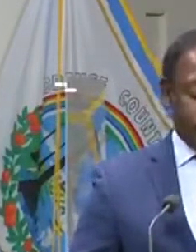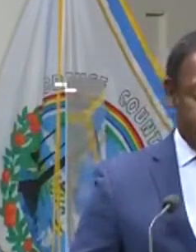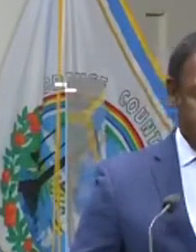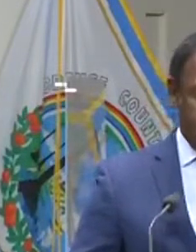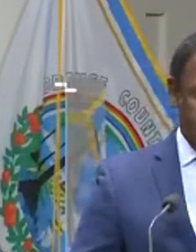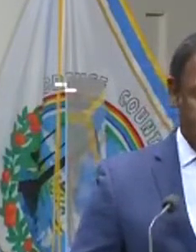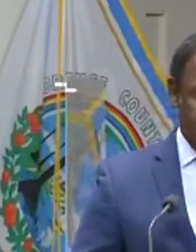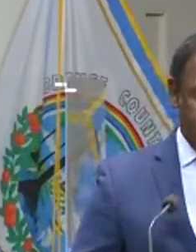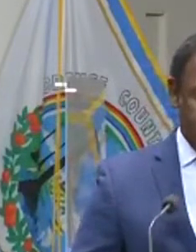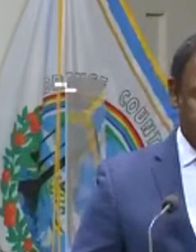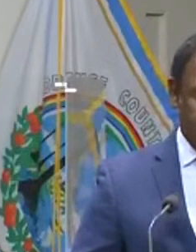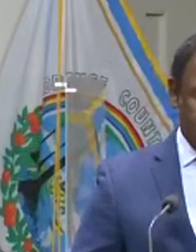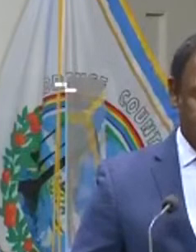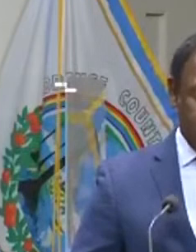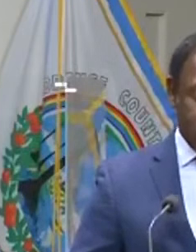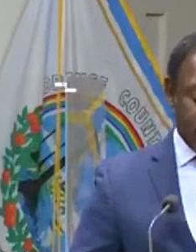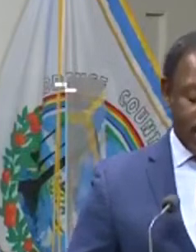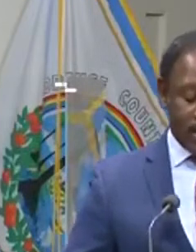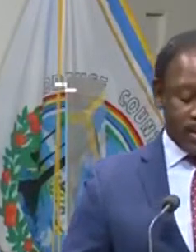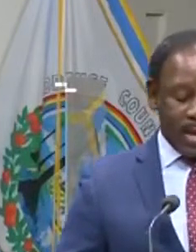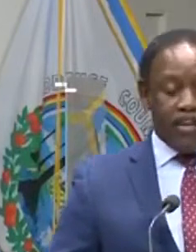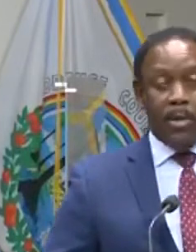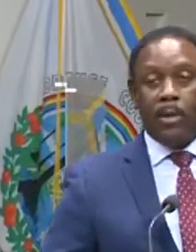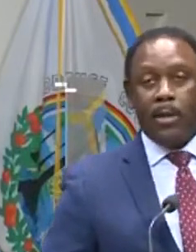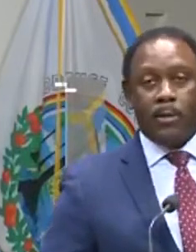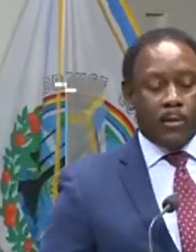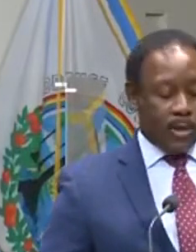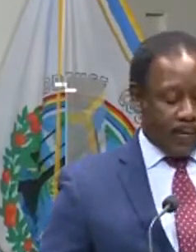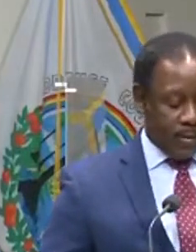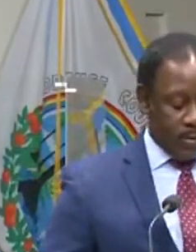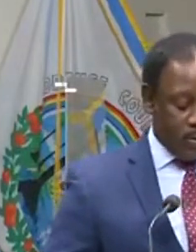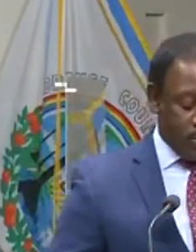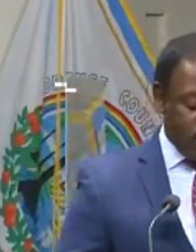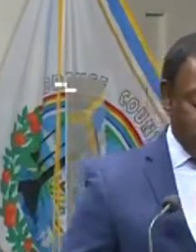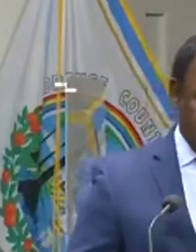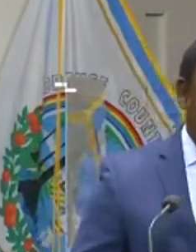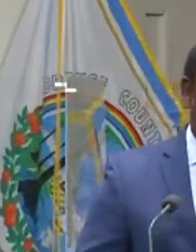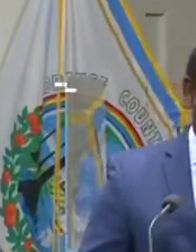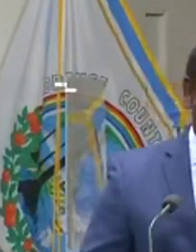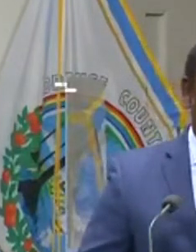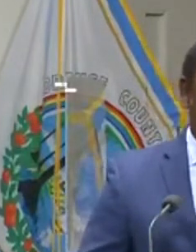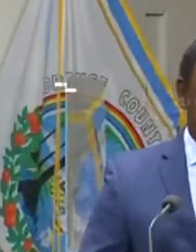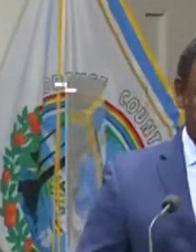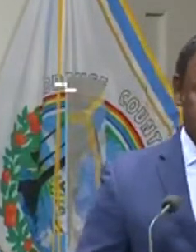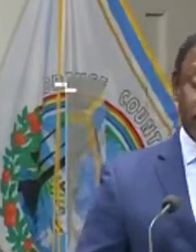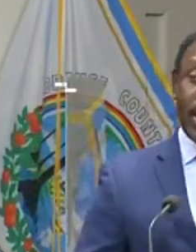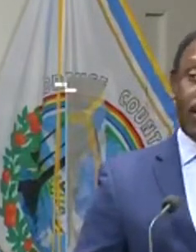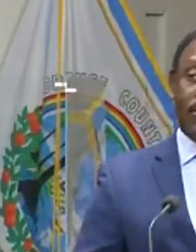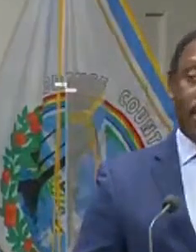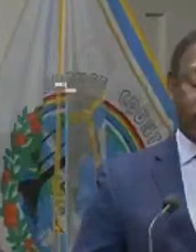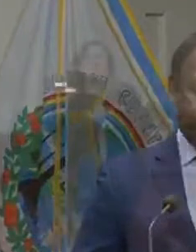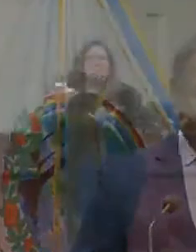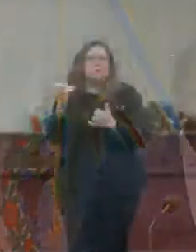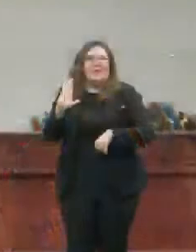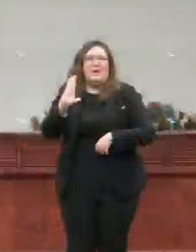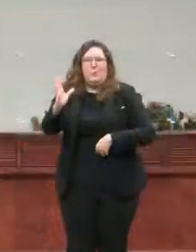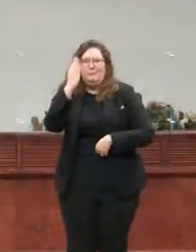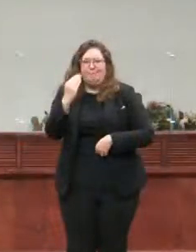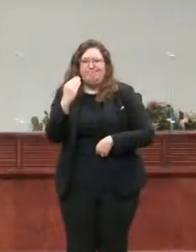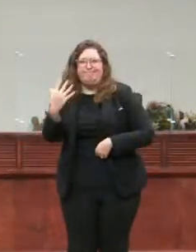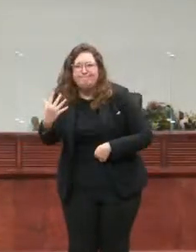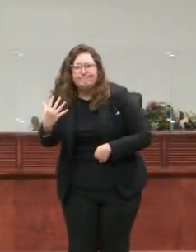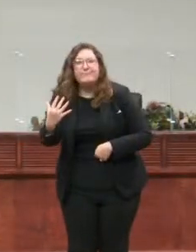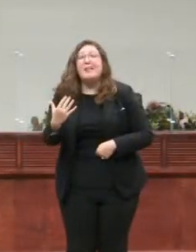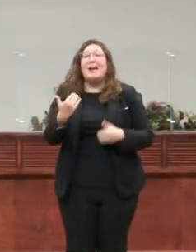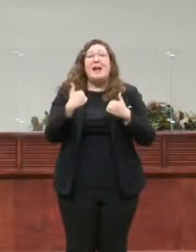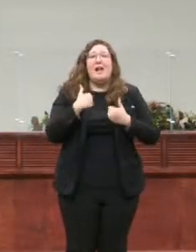Louisiana and will know their exact assignment later this afternoon. 12 Orange County firefighters